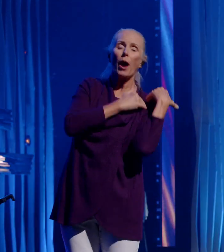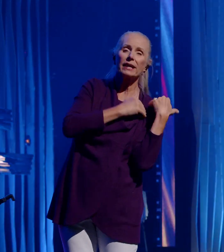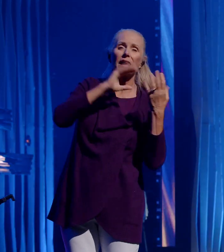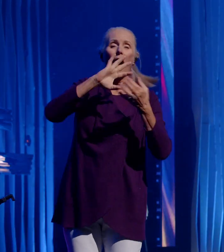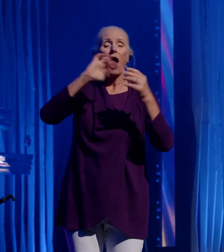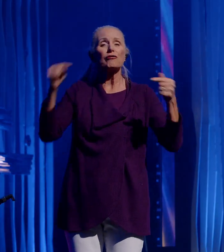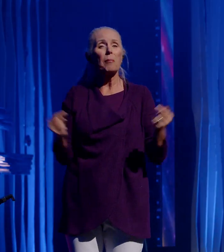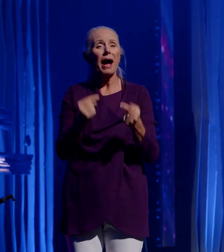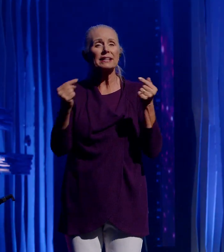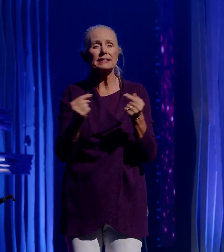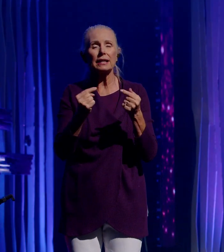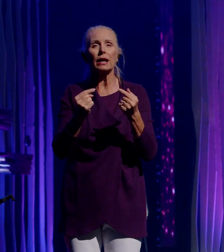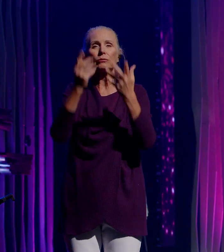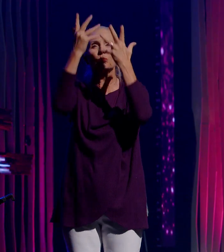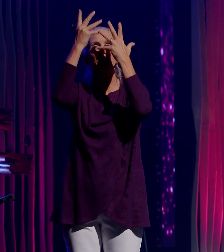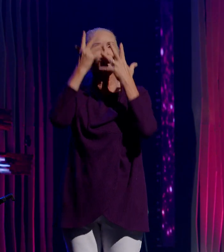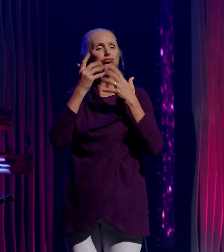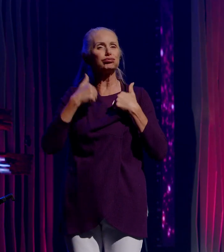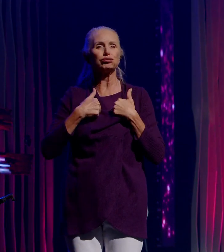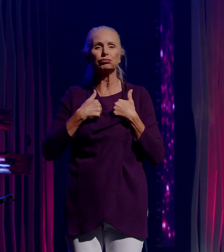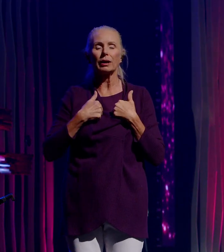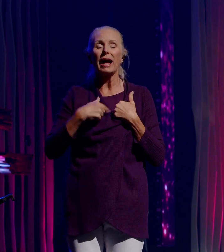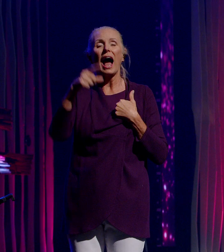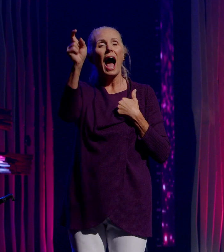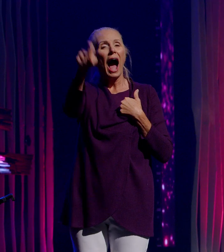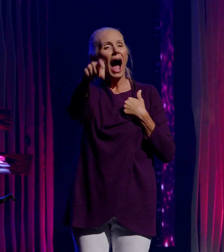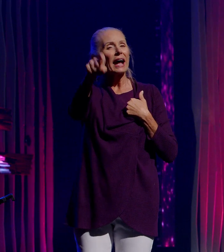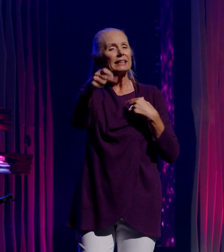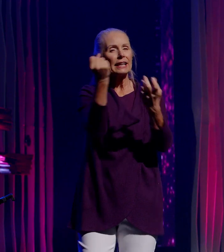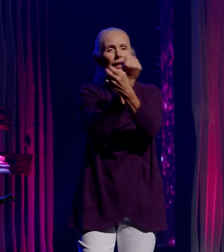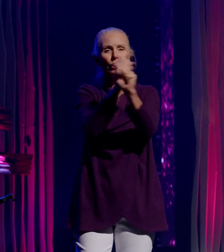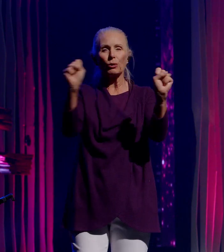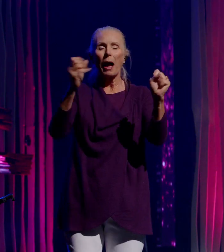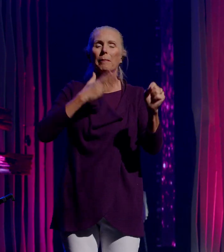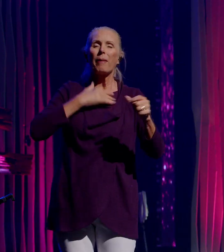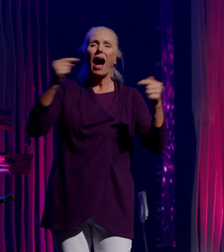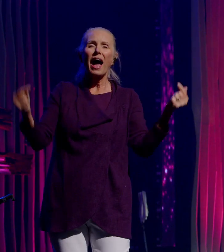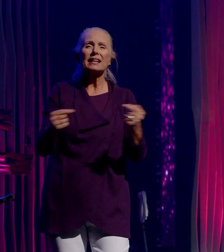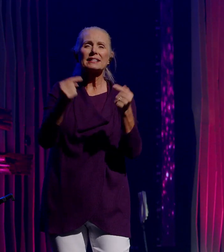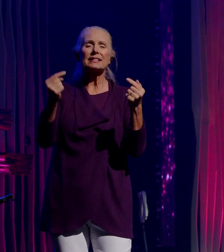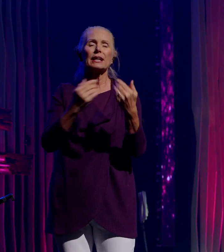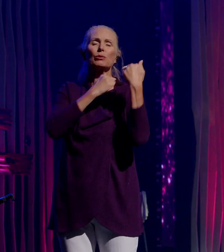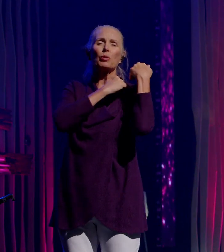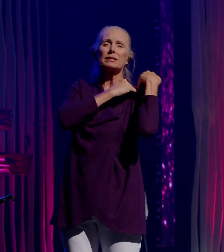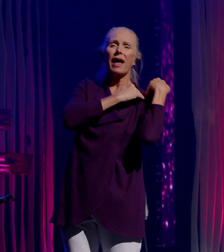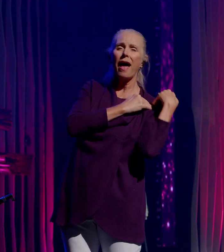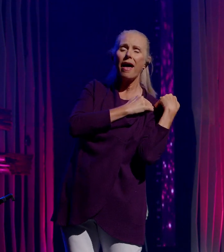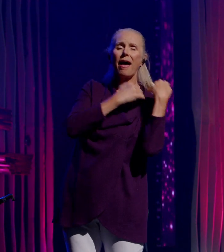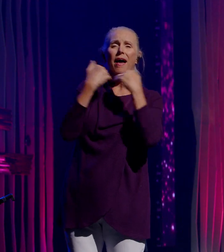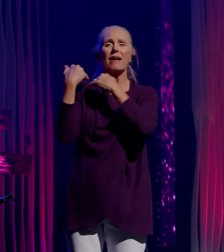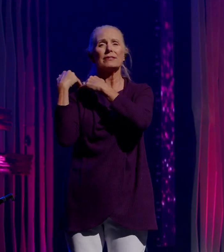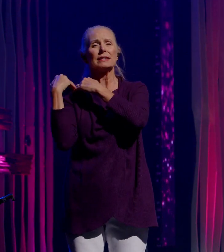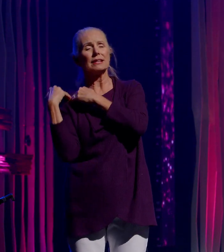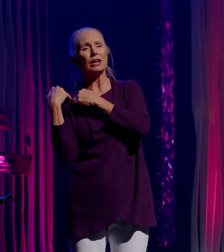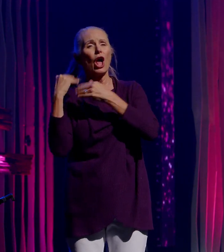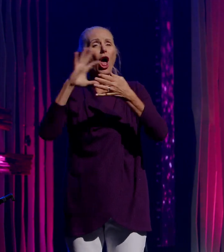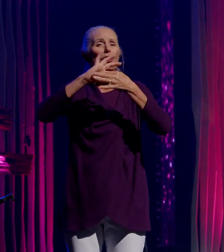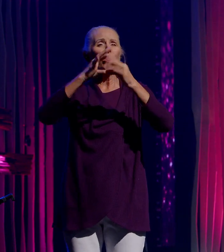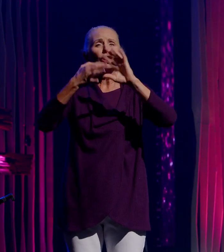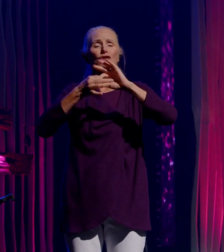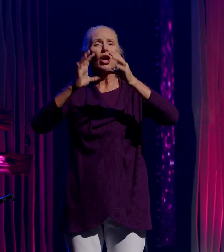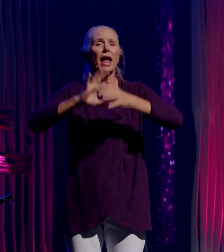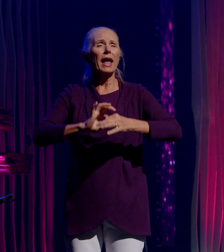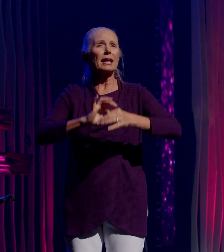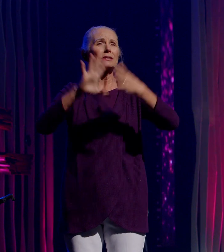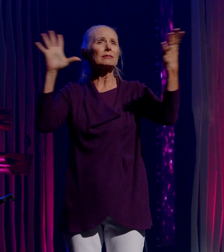sing it together. I needed rescue, my sin was heavy, but chains break at the weight of